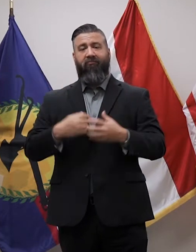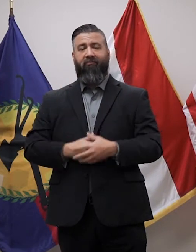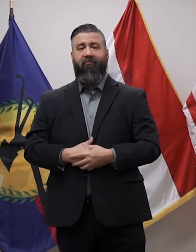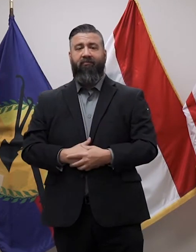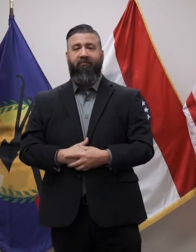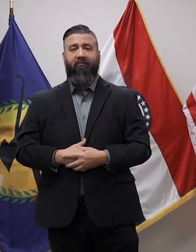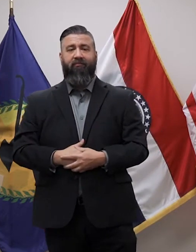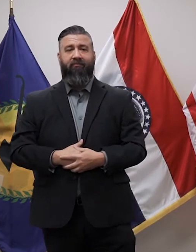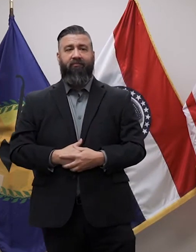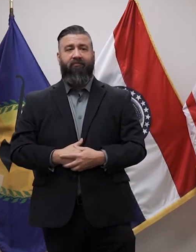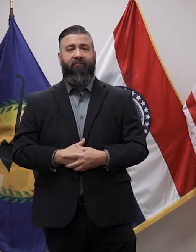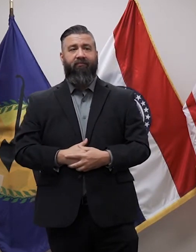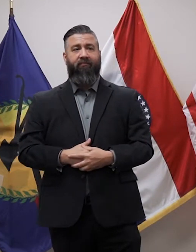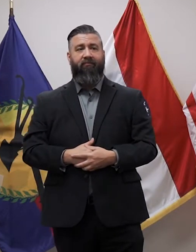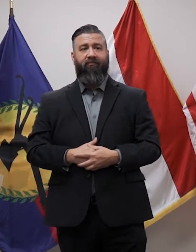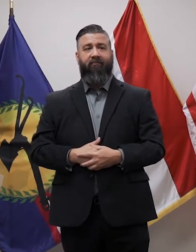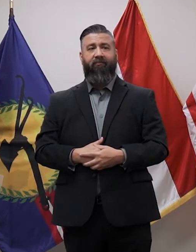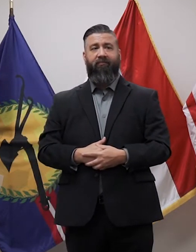questions.